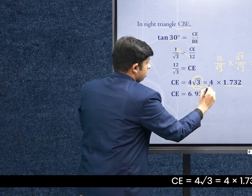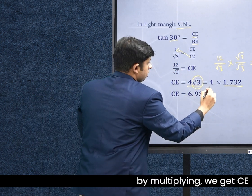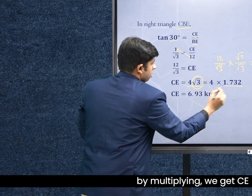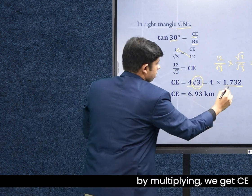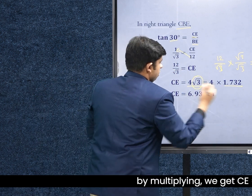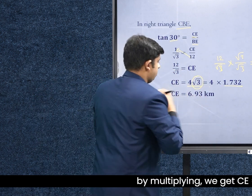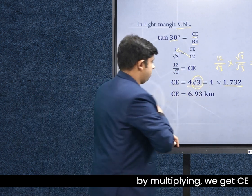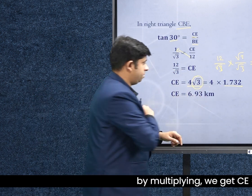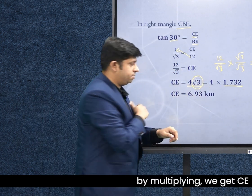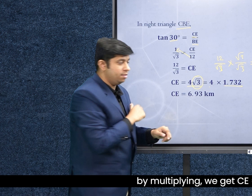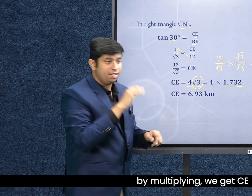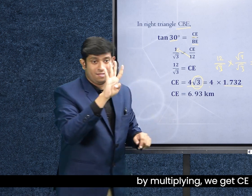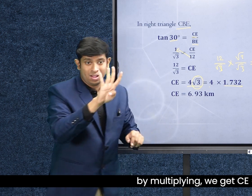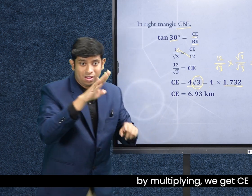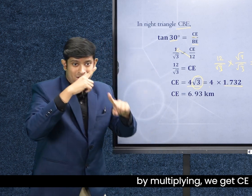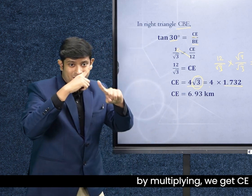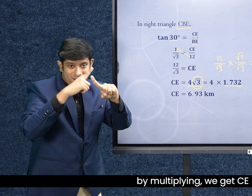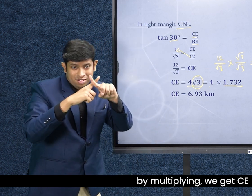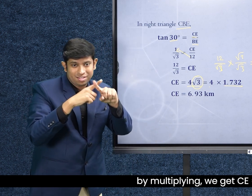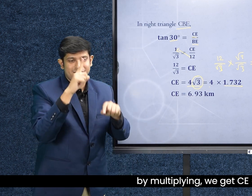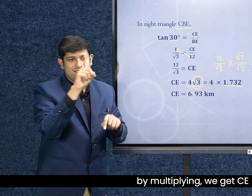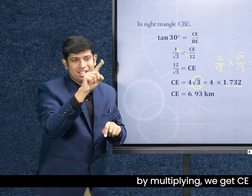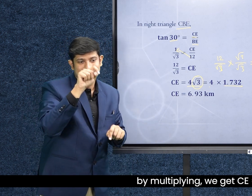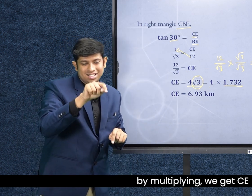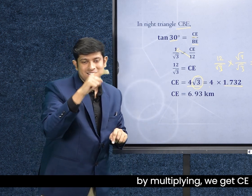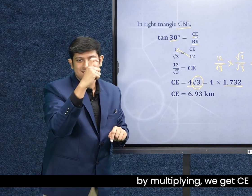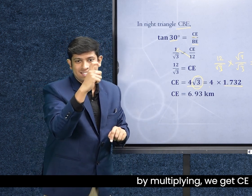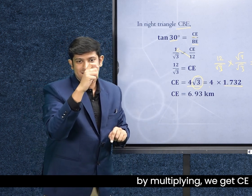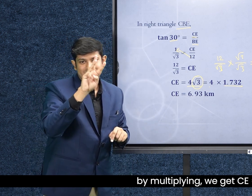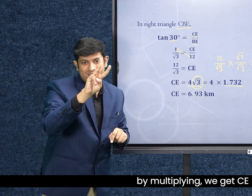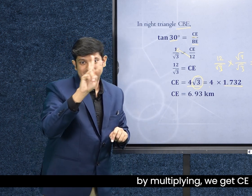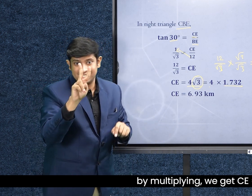By multiplying we get CE is equal to 6.93 kilometer.